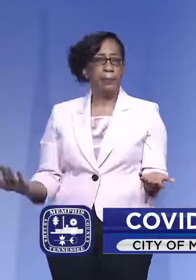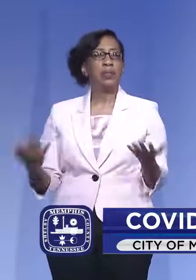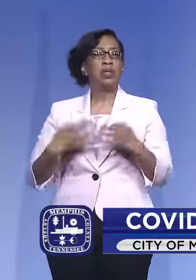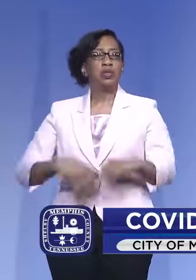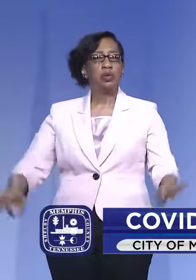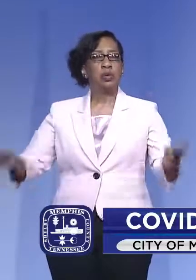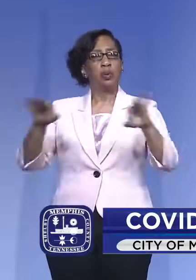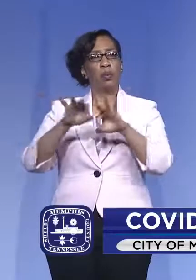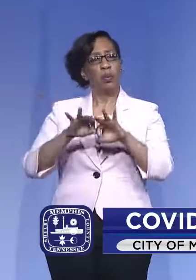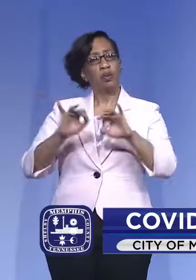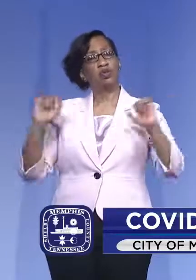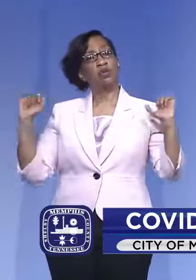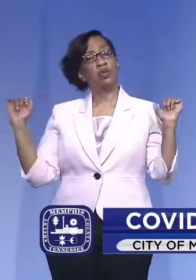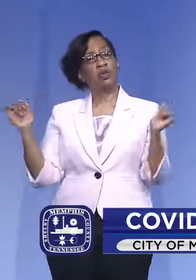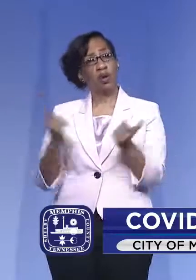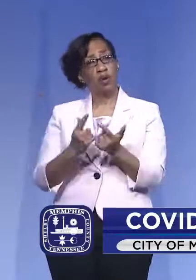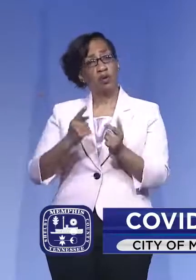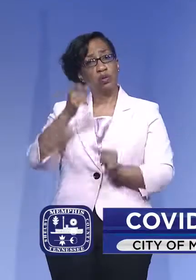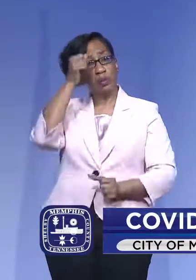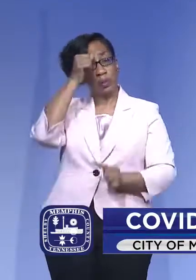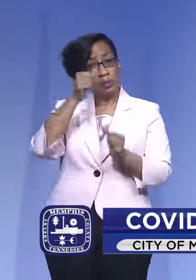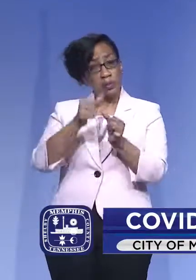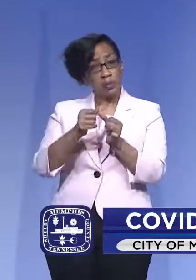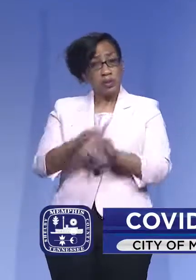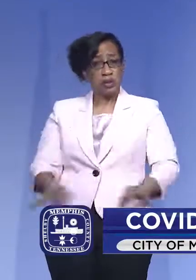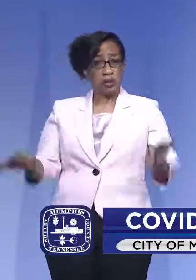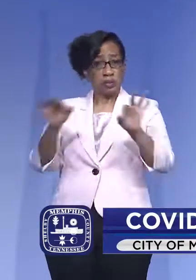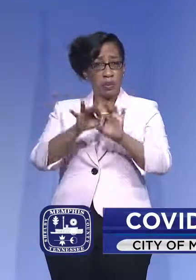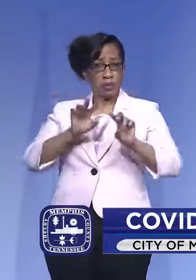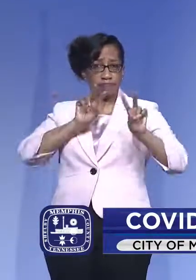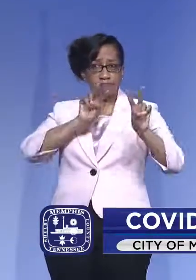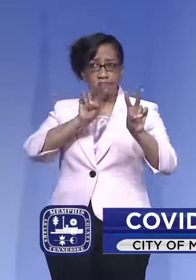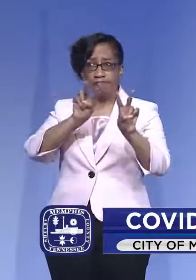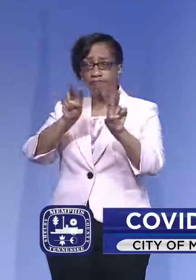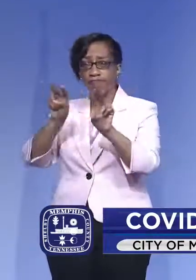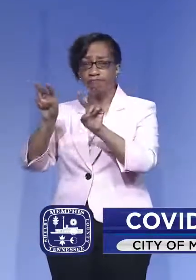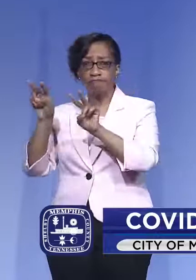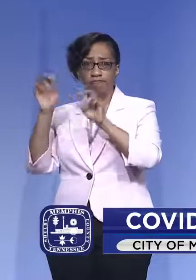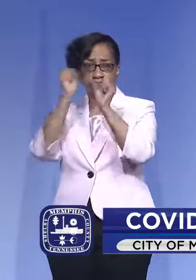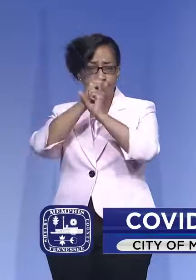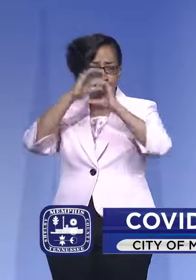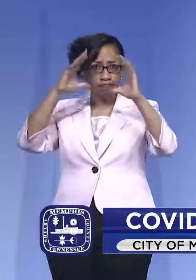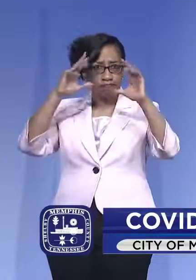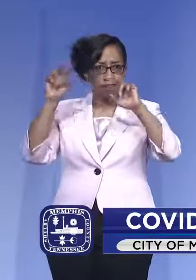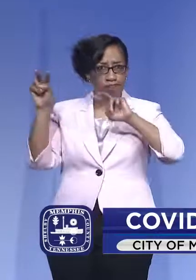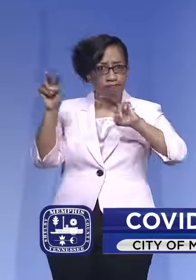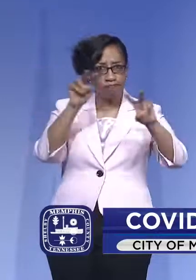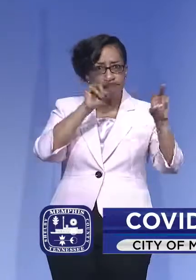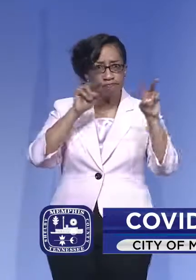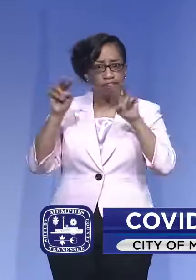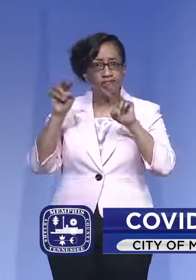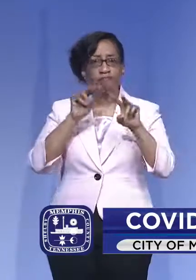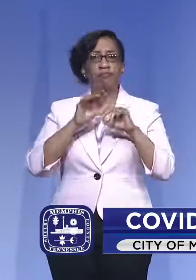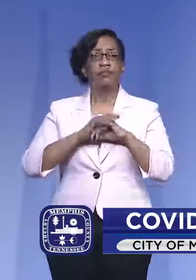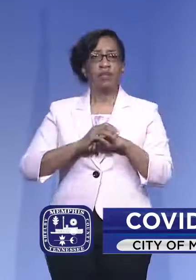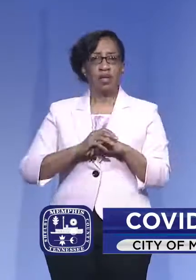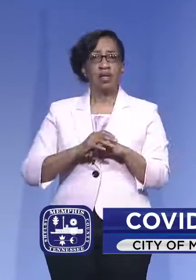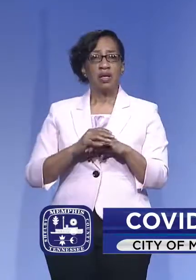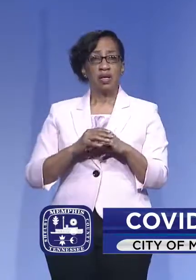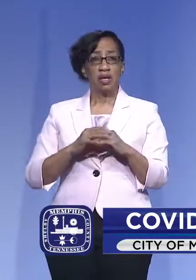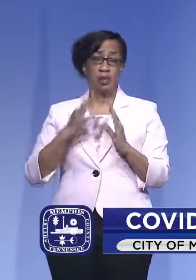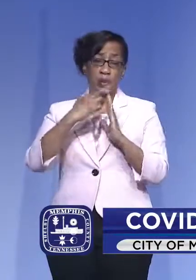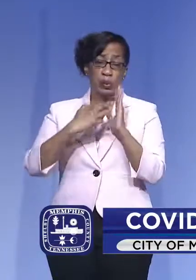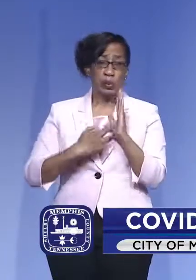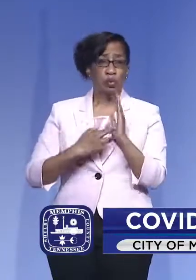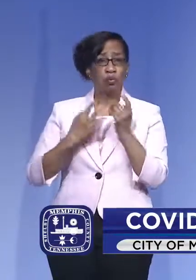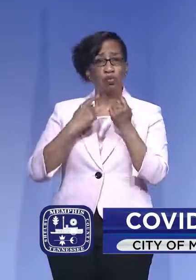important for all of us here to remain vigilant and to follow the best public health guidance and recommendations that we can to protect